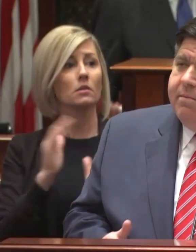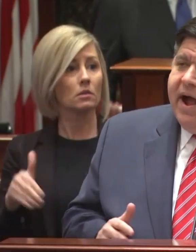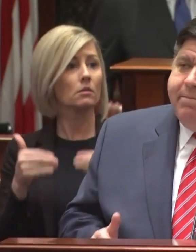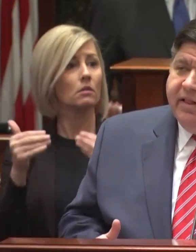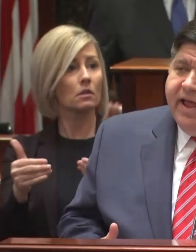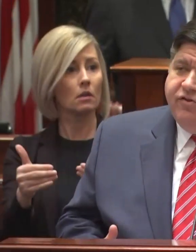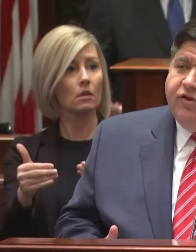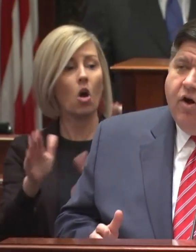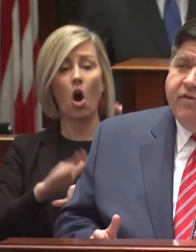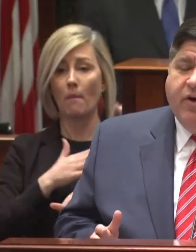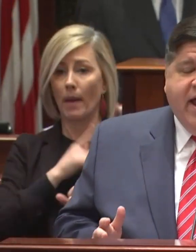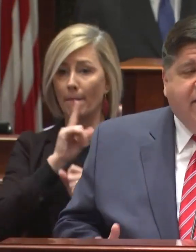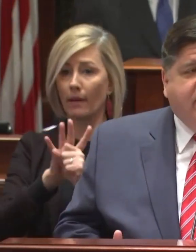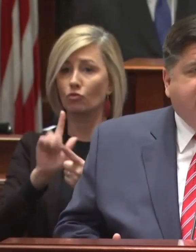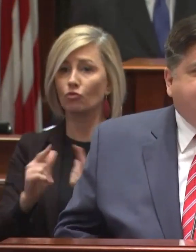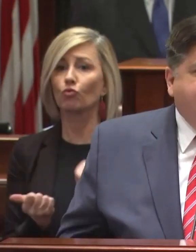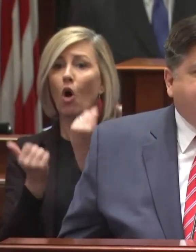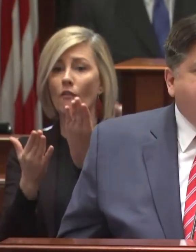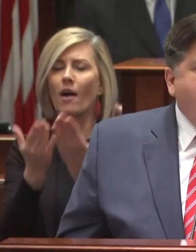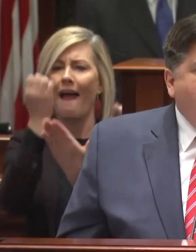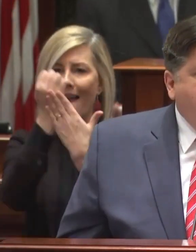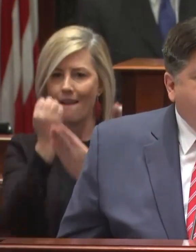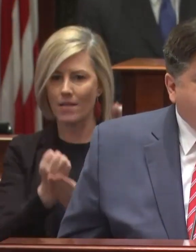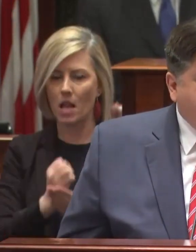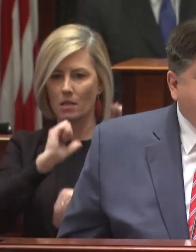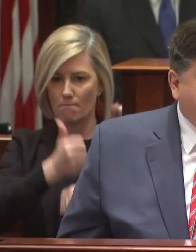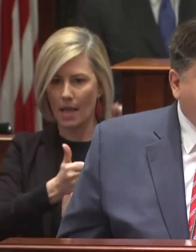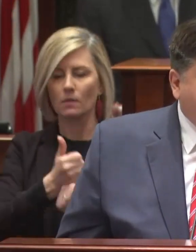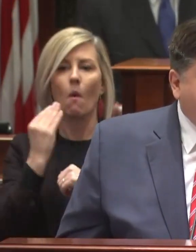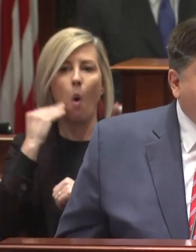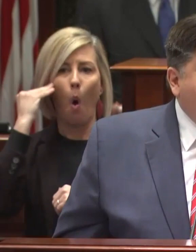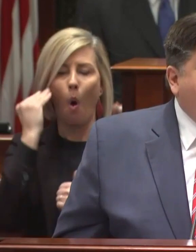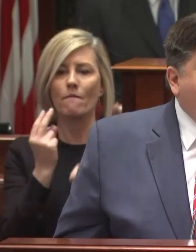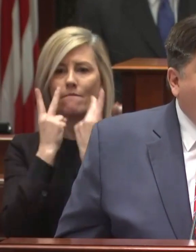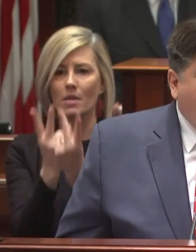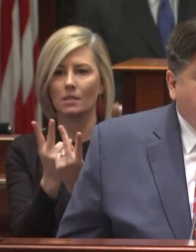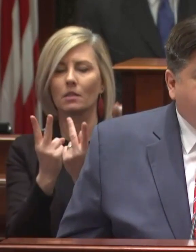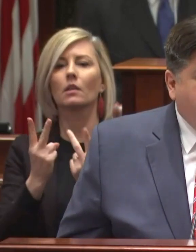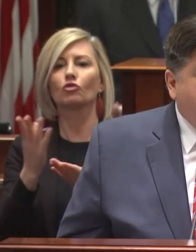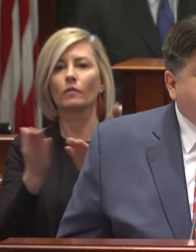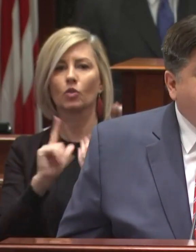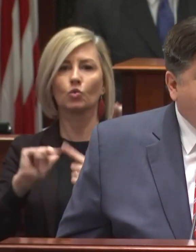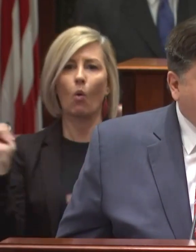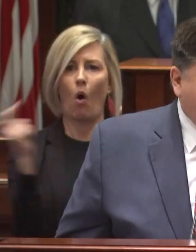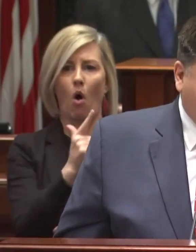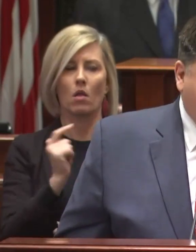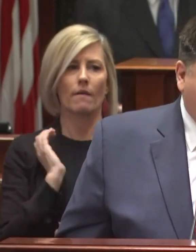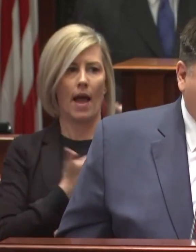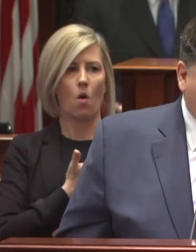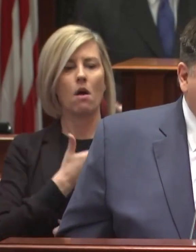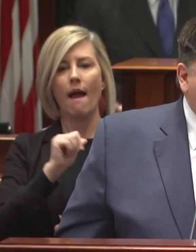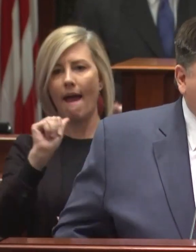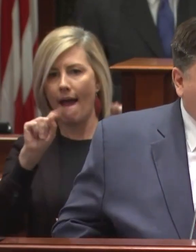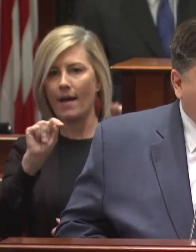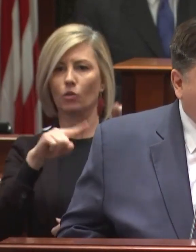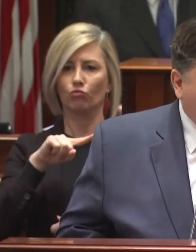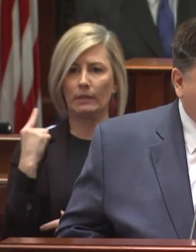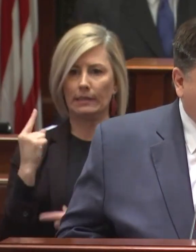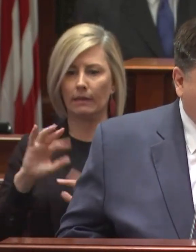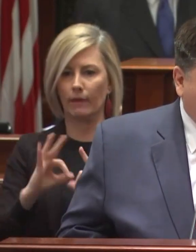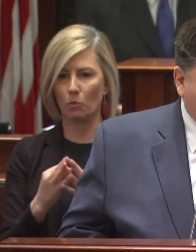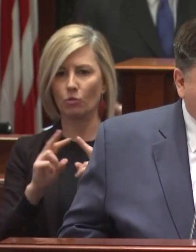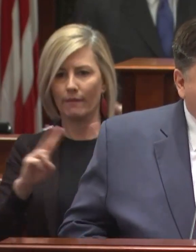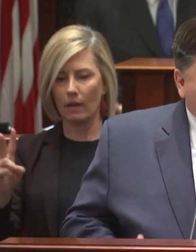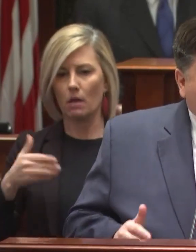forward on my pledge to offer evidence-based home visiting services to all of our most at-risk families with very